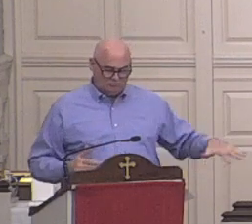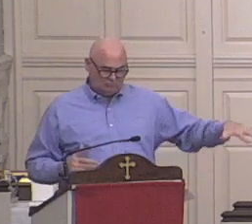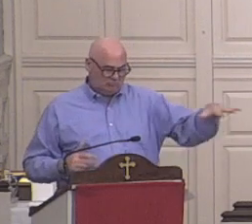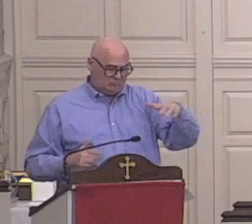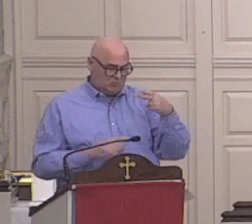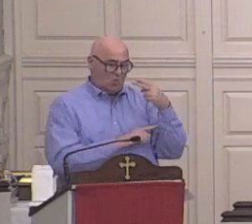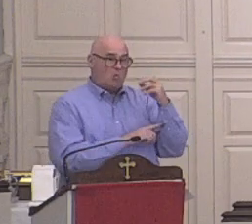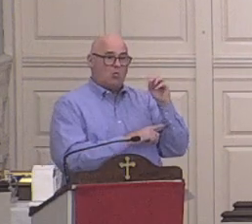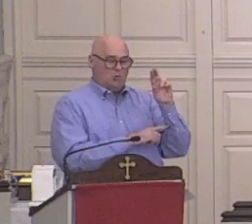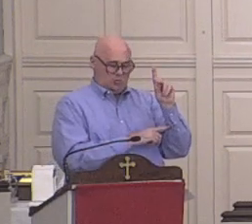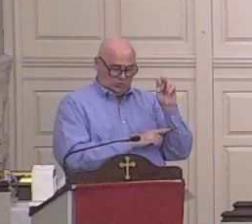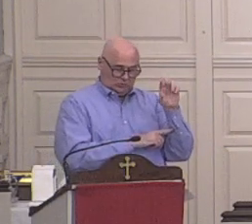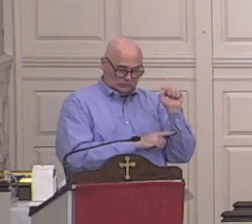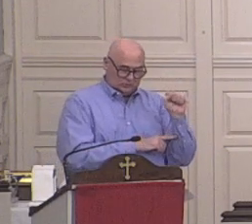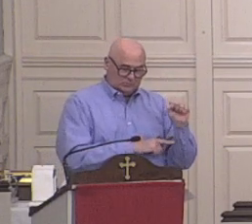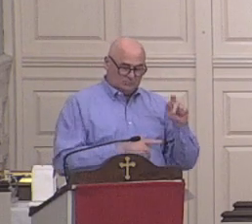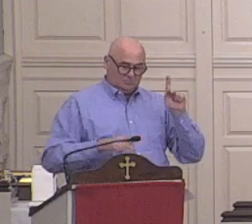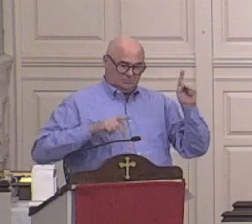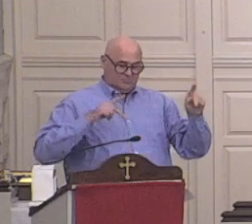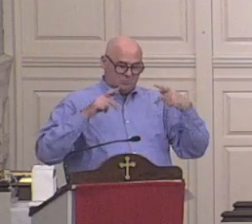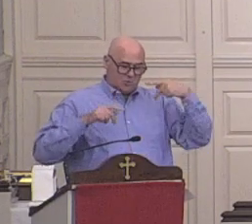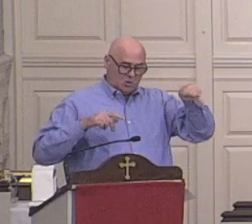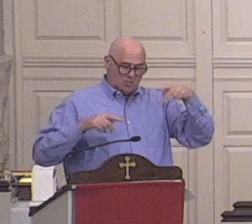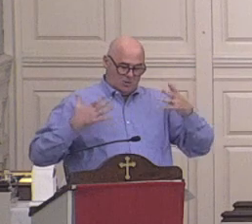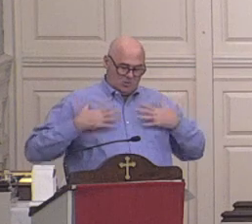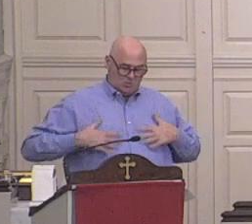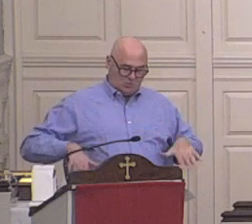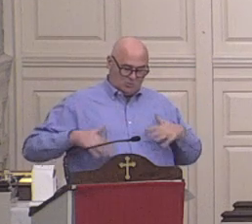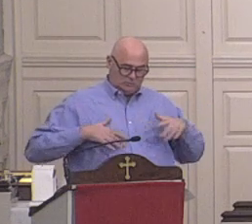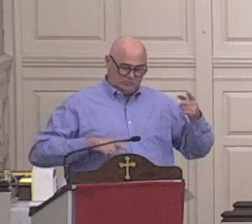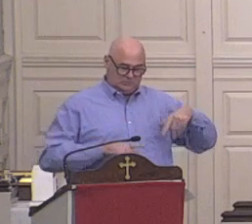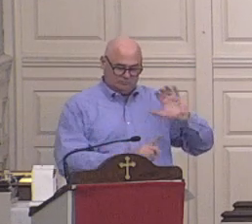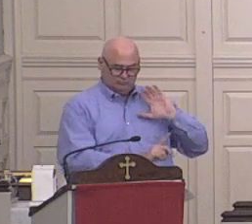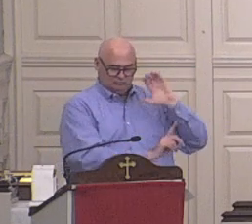and assembled the whole cohort.